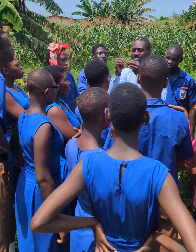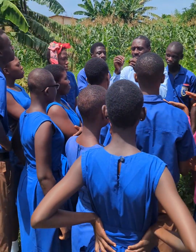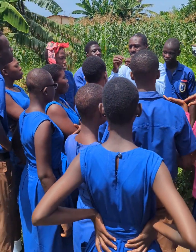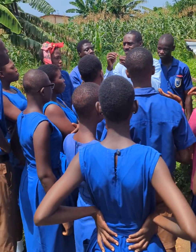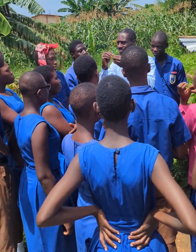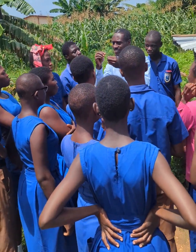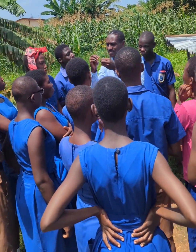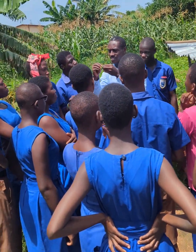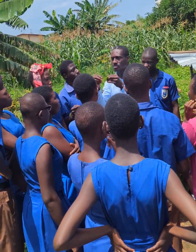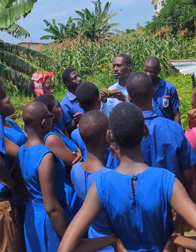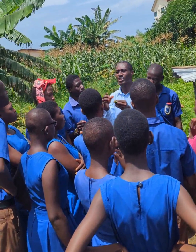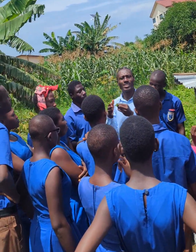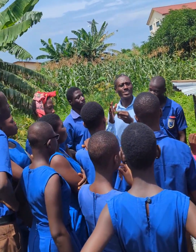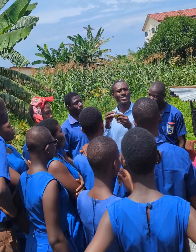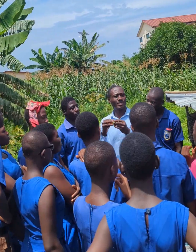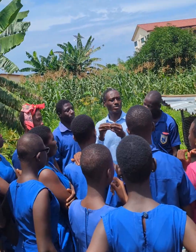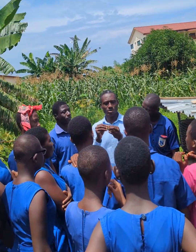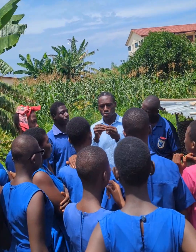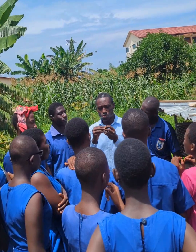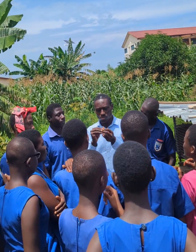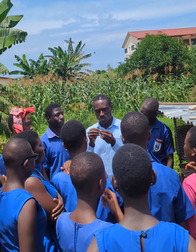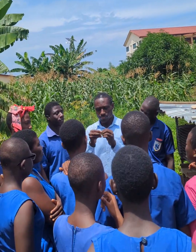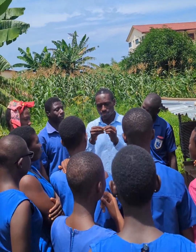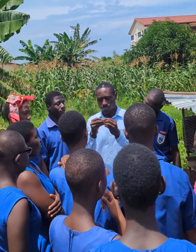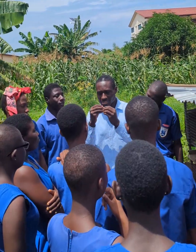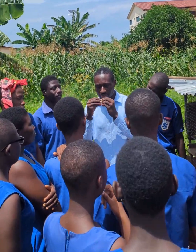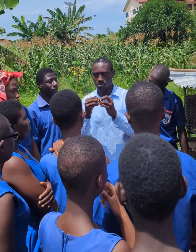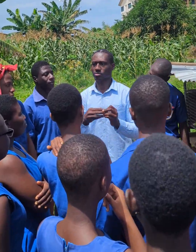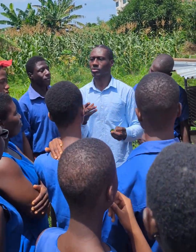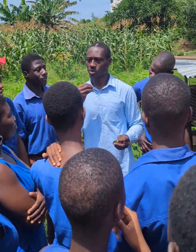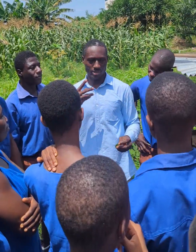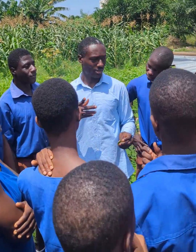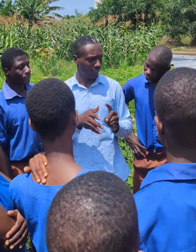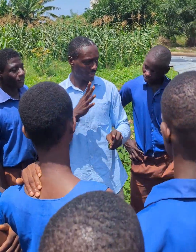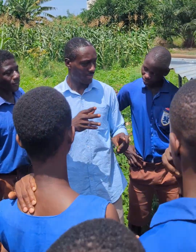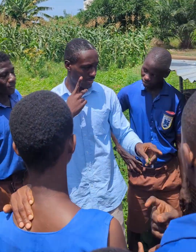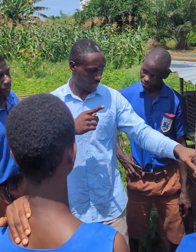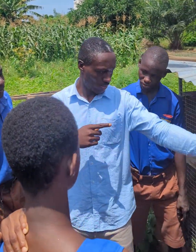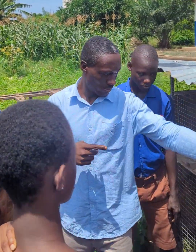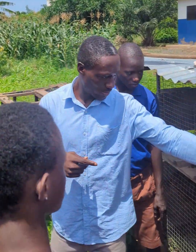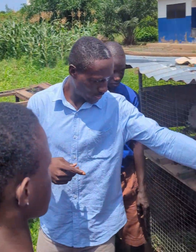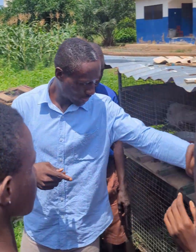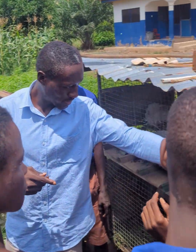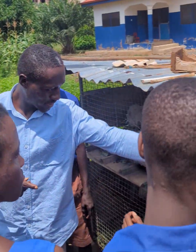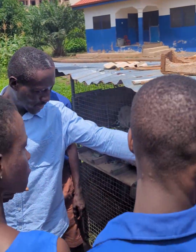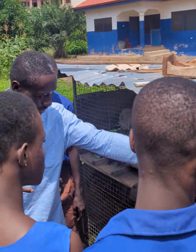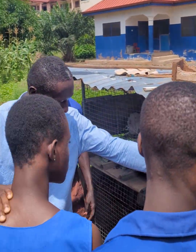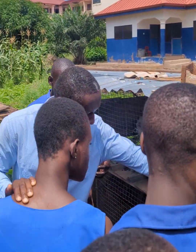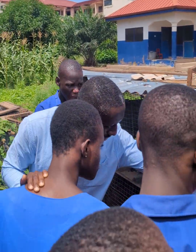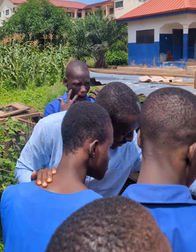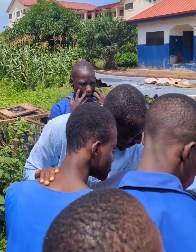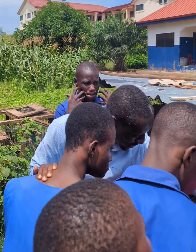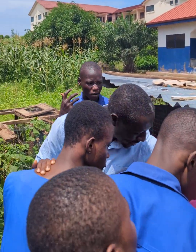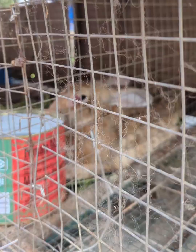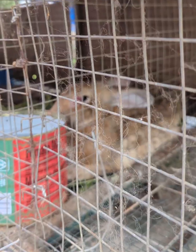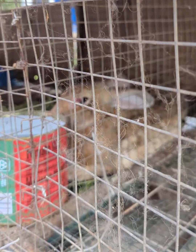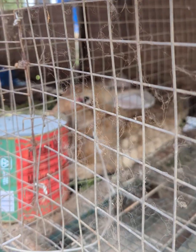them were engaged. This is because for deaf learners, anything practicals